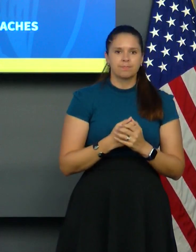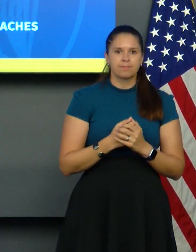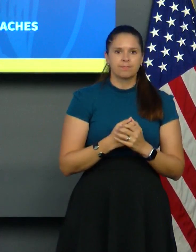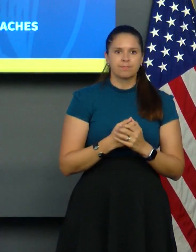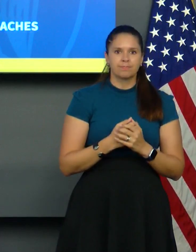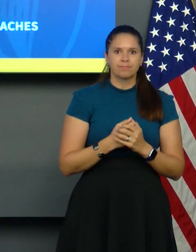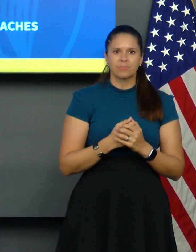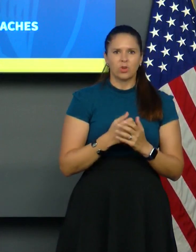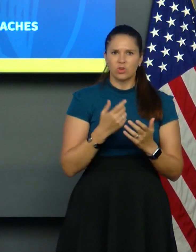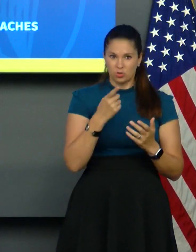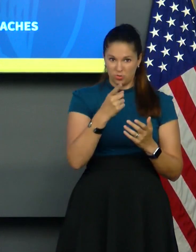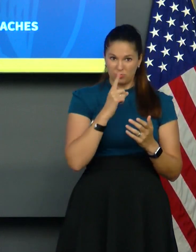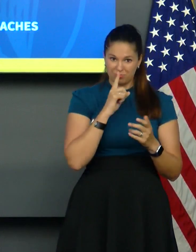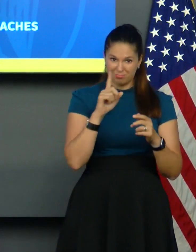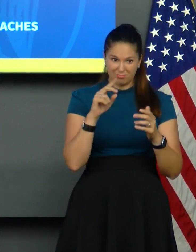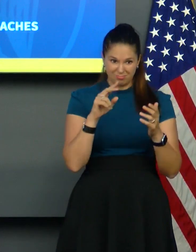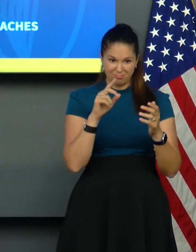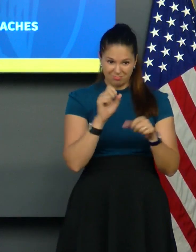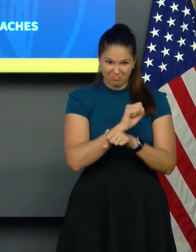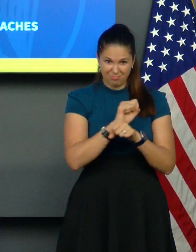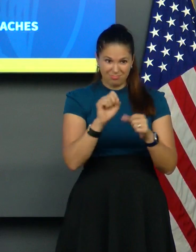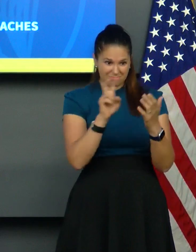what data are you looking at?